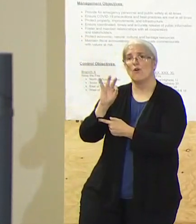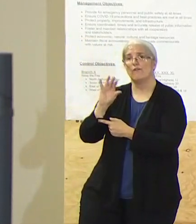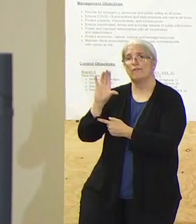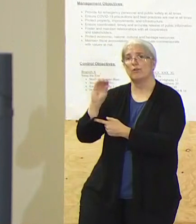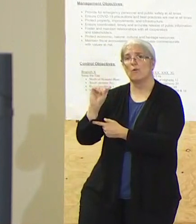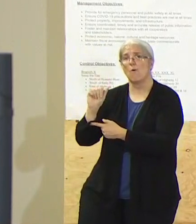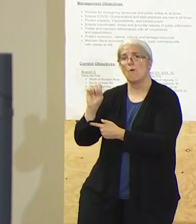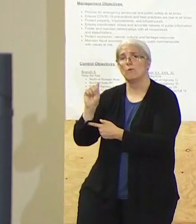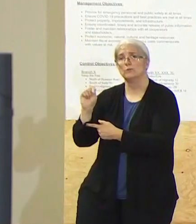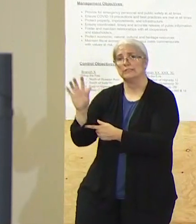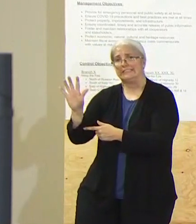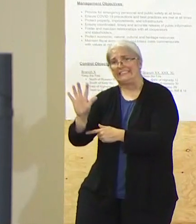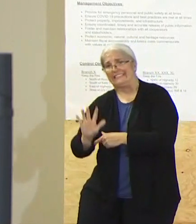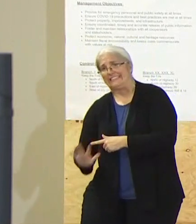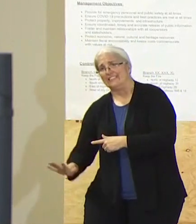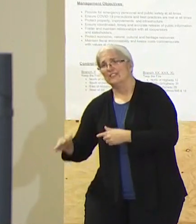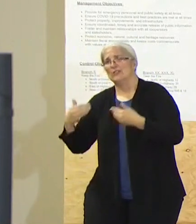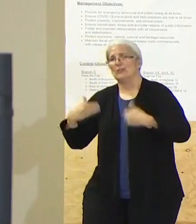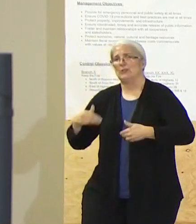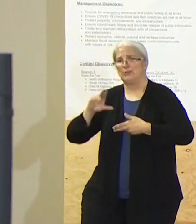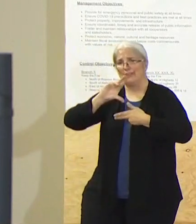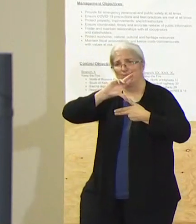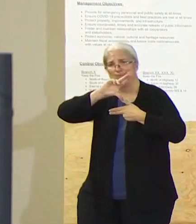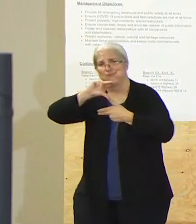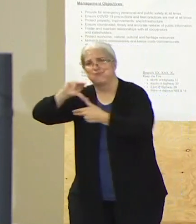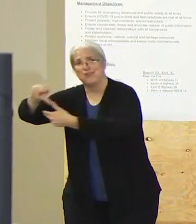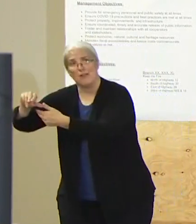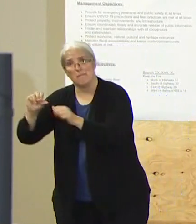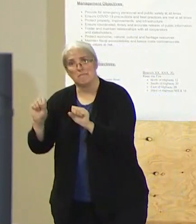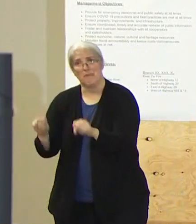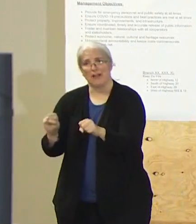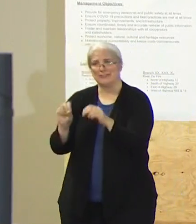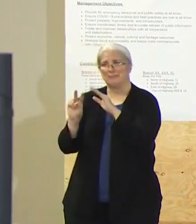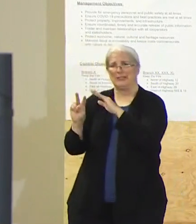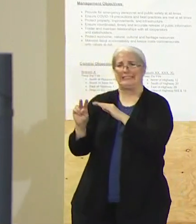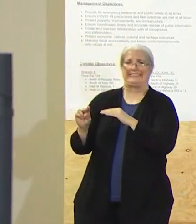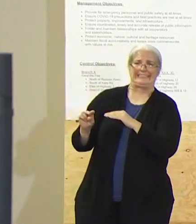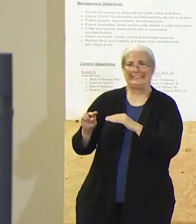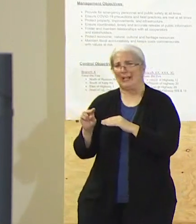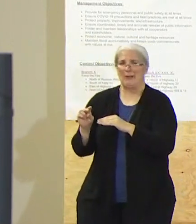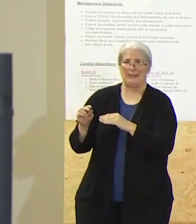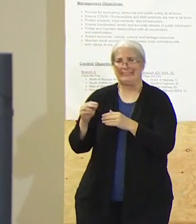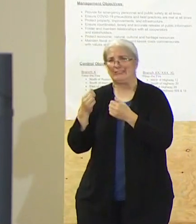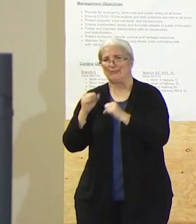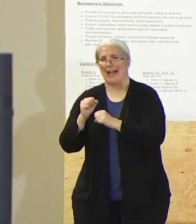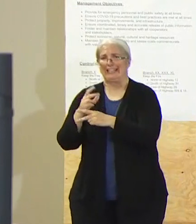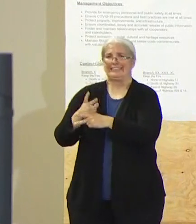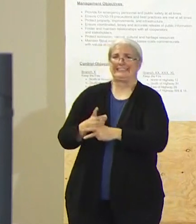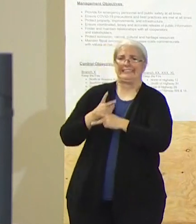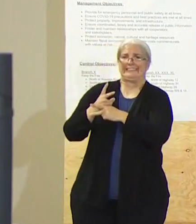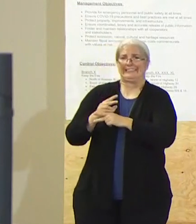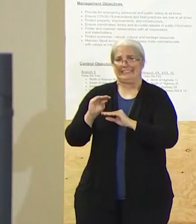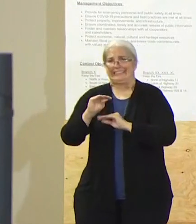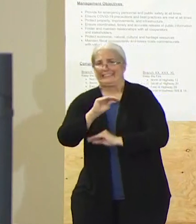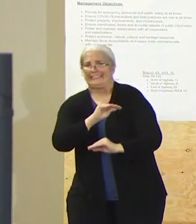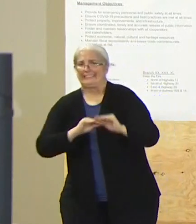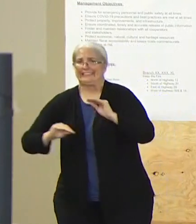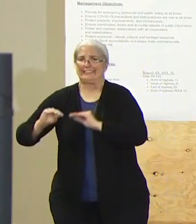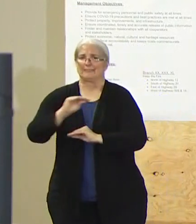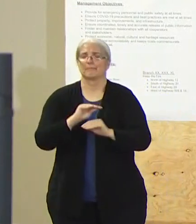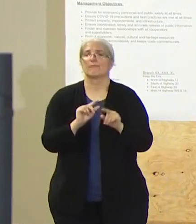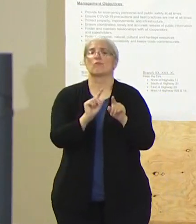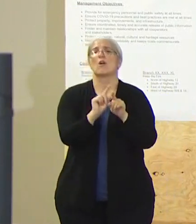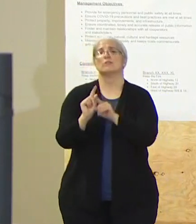hurricane conditions that are taking shape, and their need to be sensitive. And let me be candid with you. Another issue, not